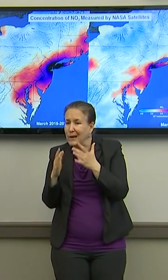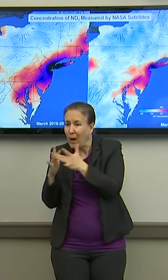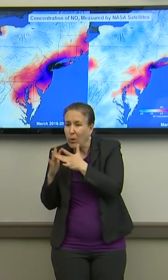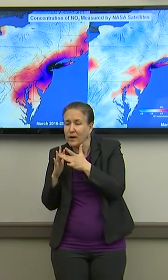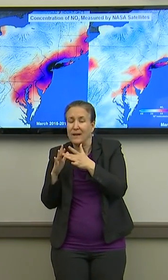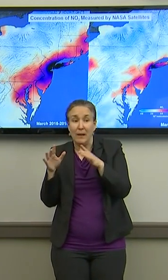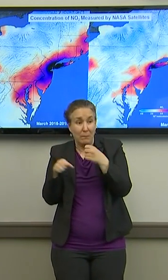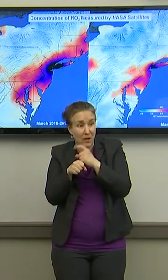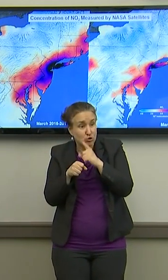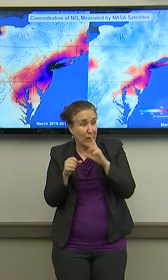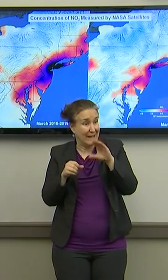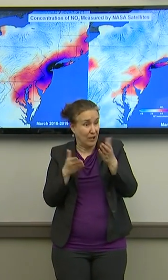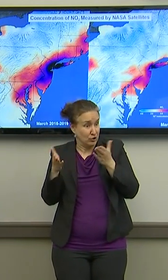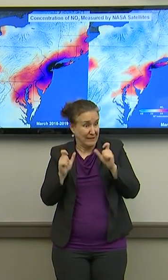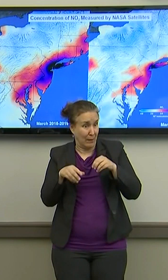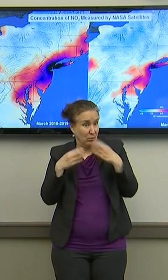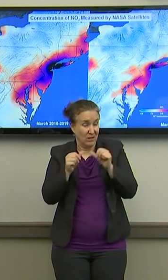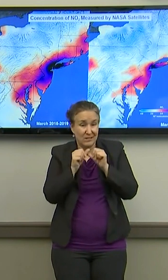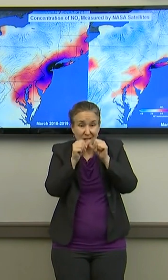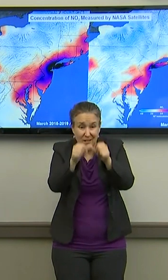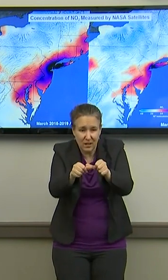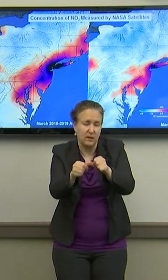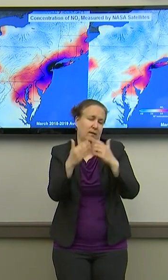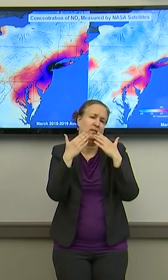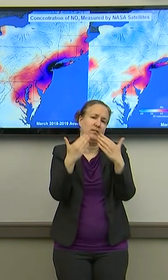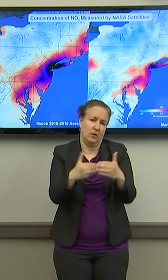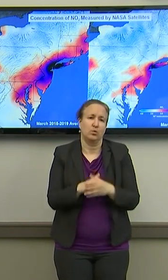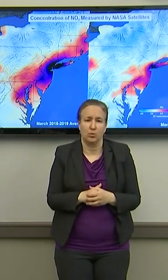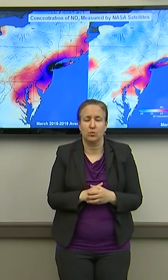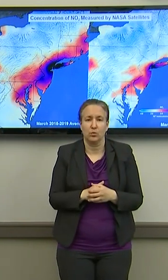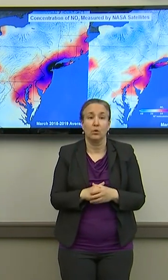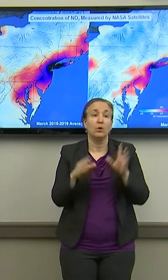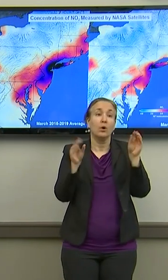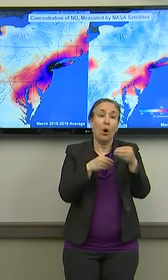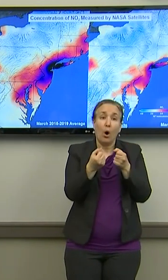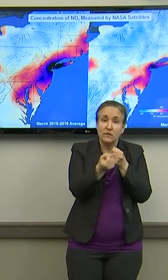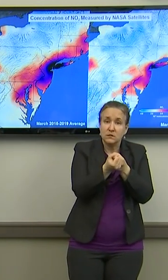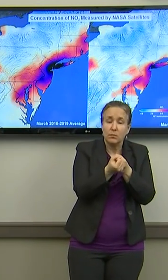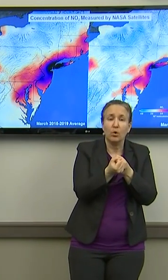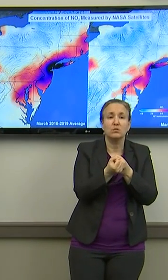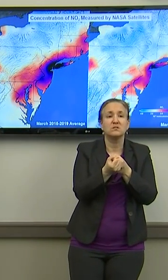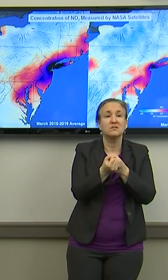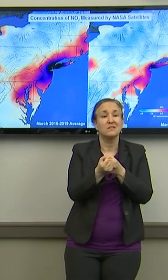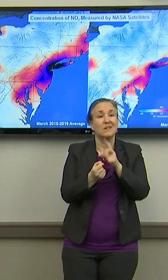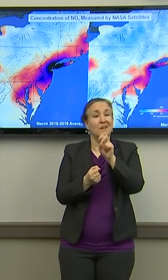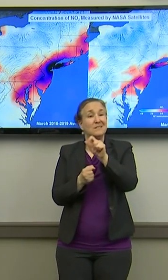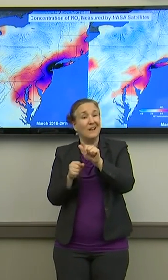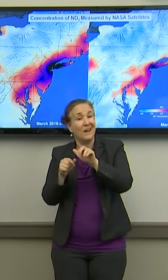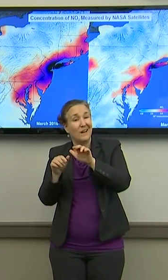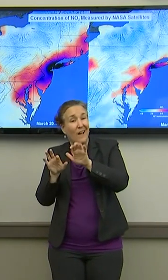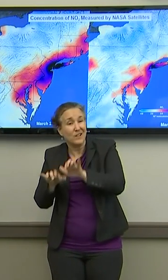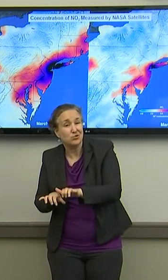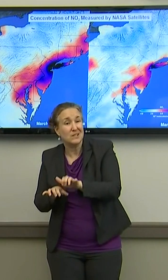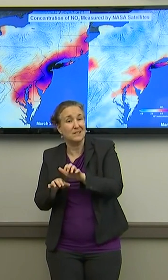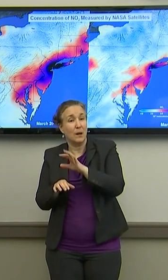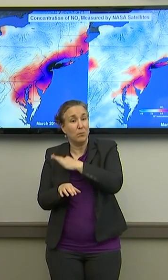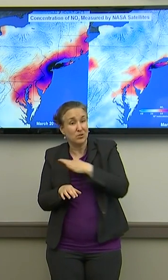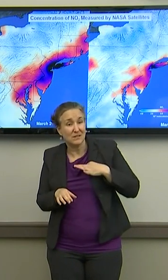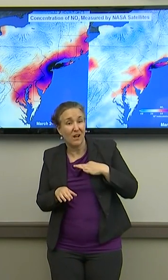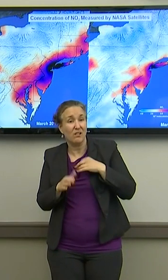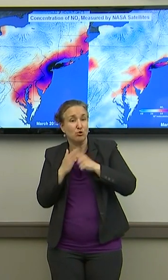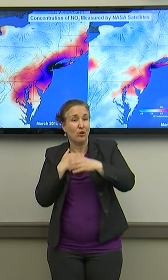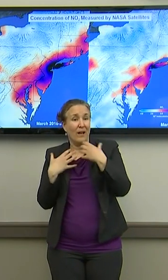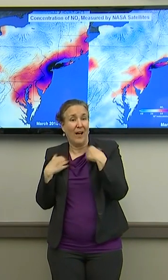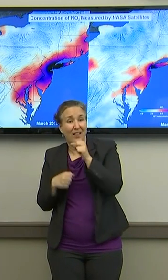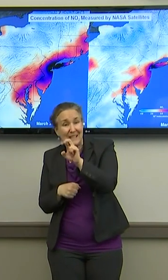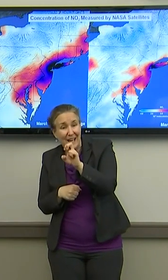deliver critical county services. Office support and data entry personnel in the healthcare system and in